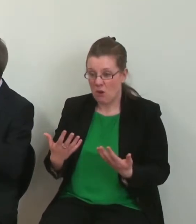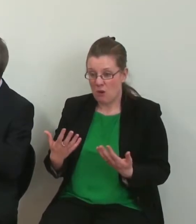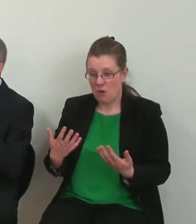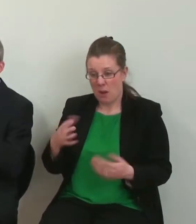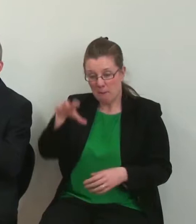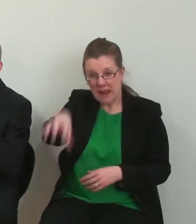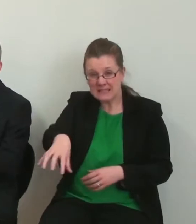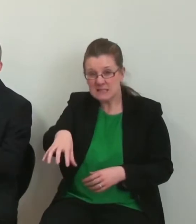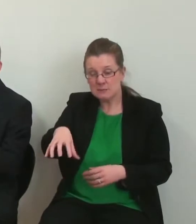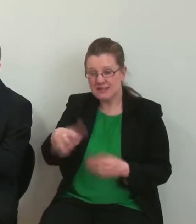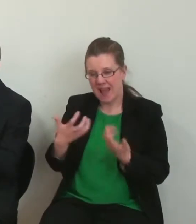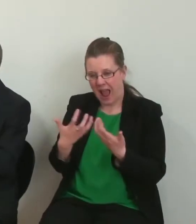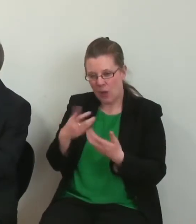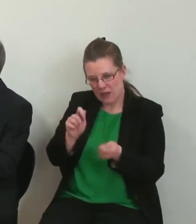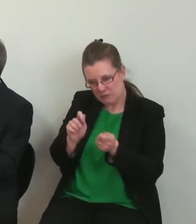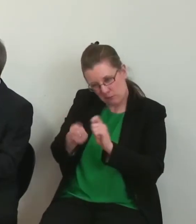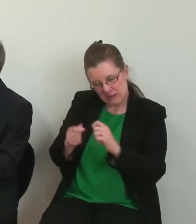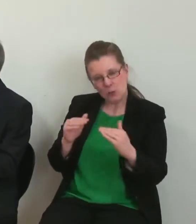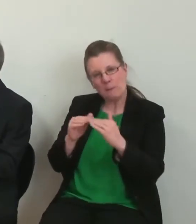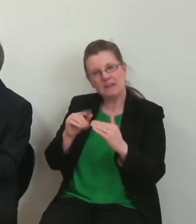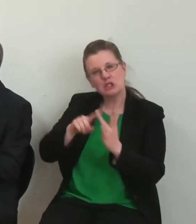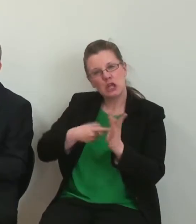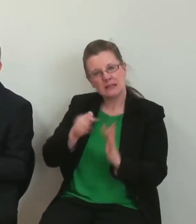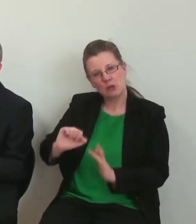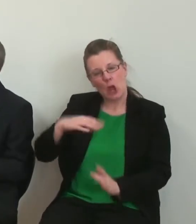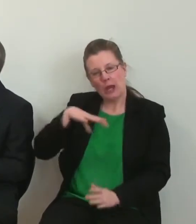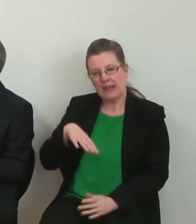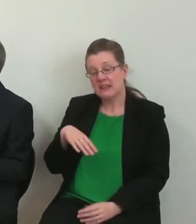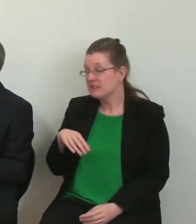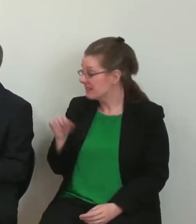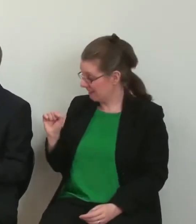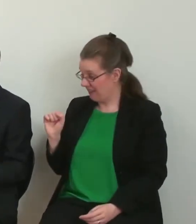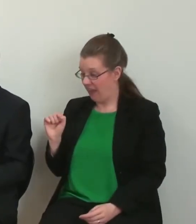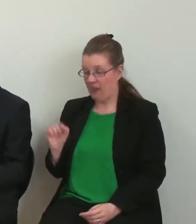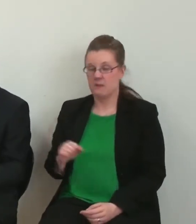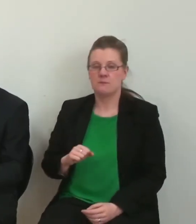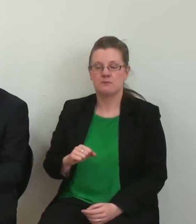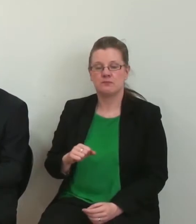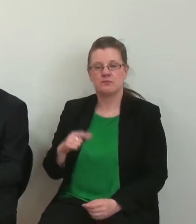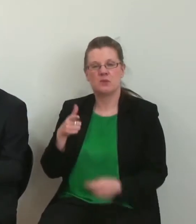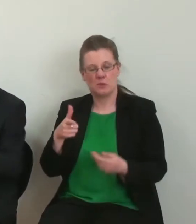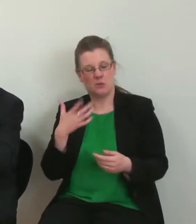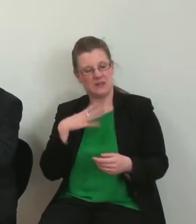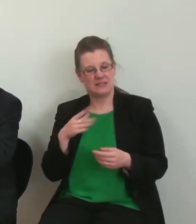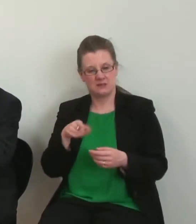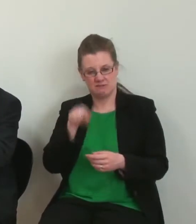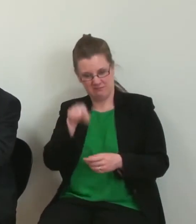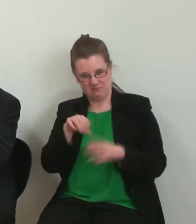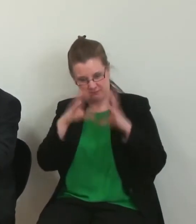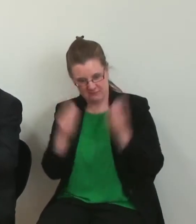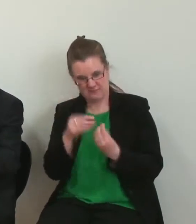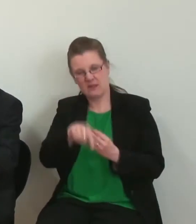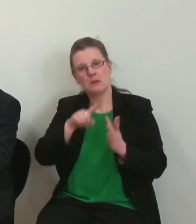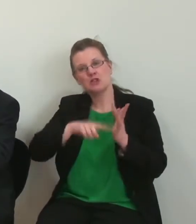placement basically be tailored to Jasmine's needs? Yeah, Yeah, that's it. okay, Yeah. cool. So we're making it about Jasmine, Yeah.